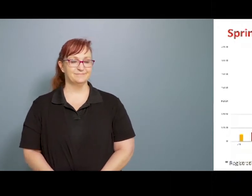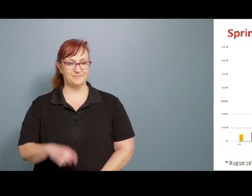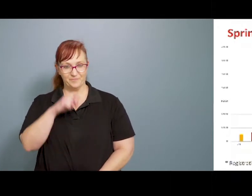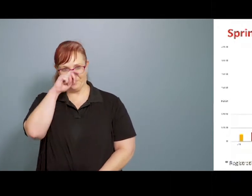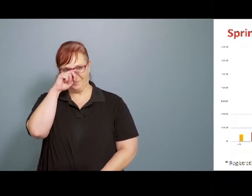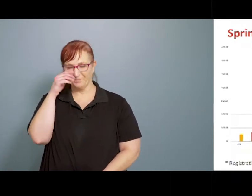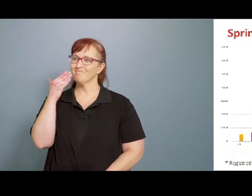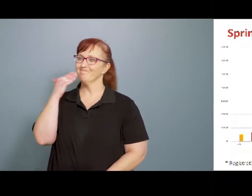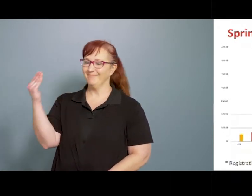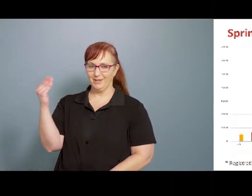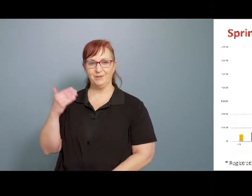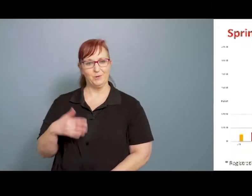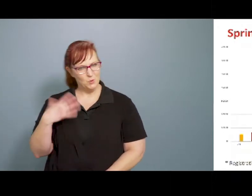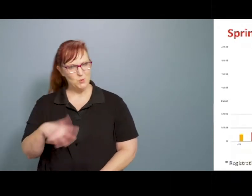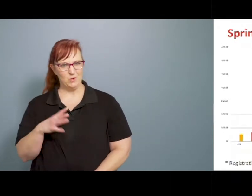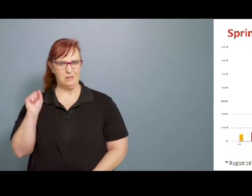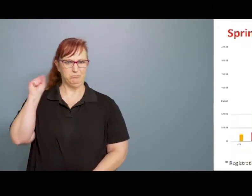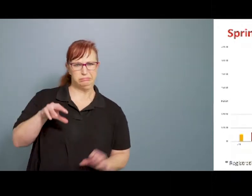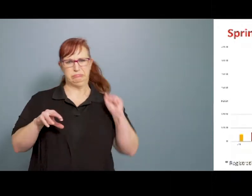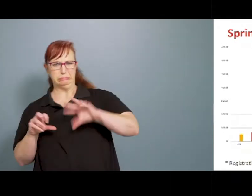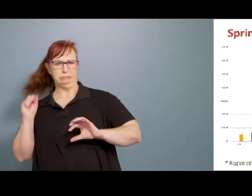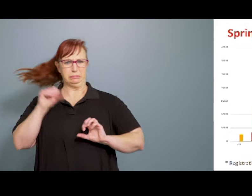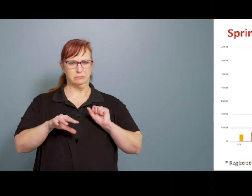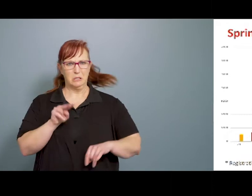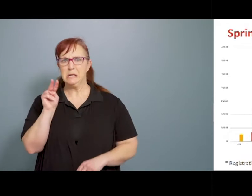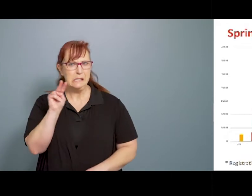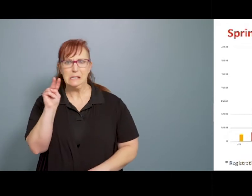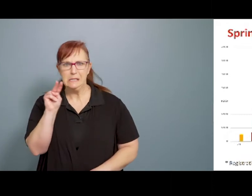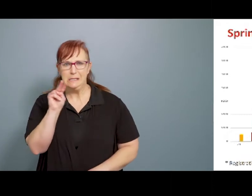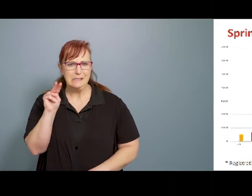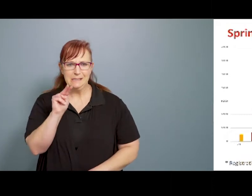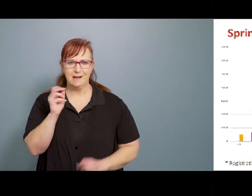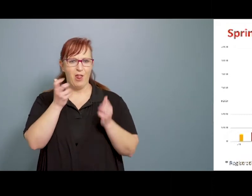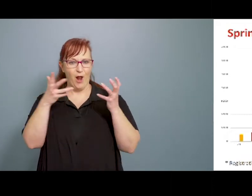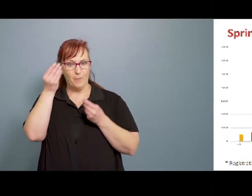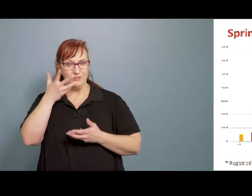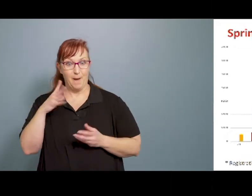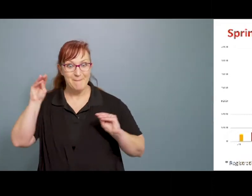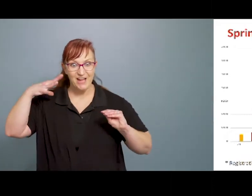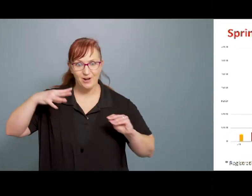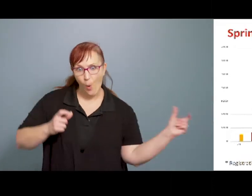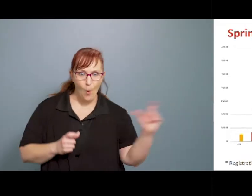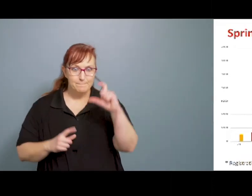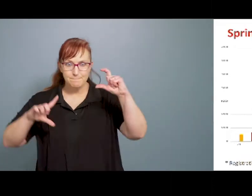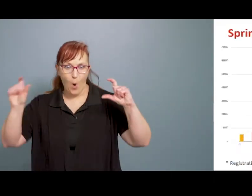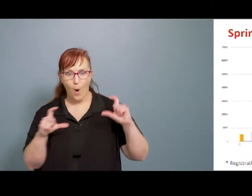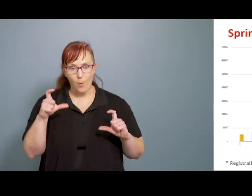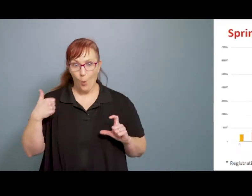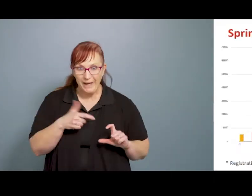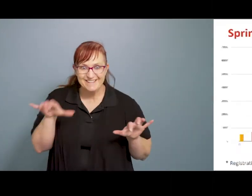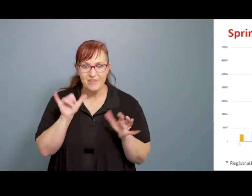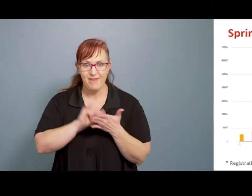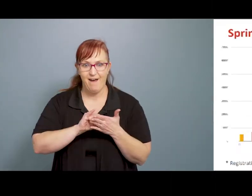Thank you. And I know that's a lot of information to throw at everybody, and it looks magical, right? Like, wow, we just did this on